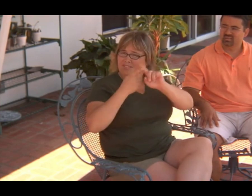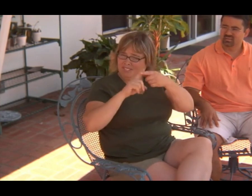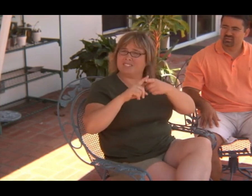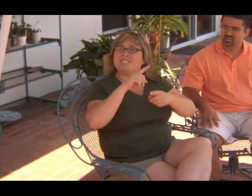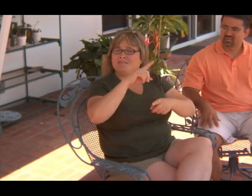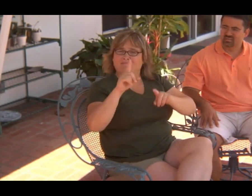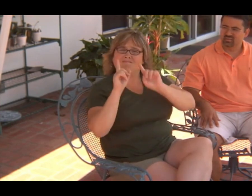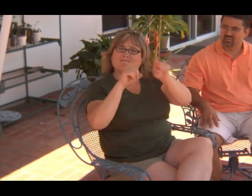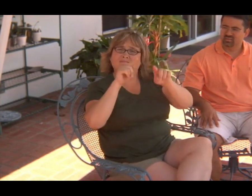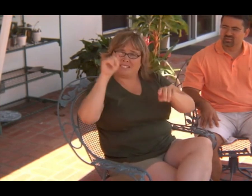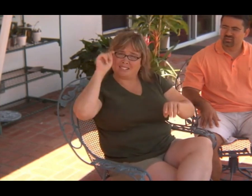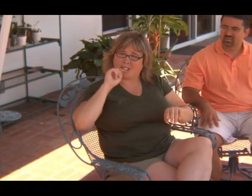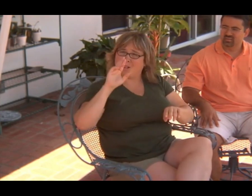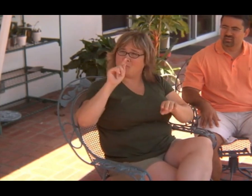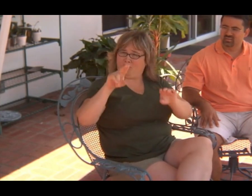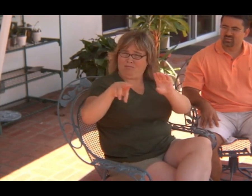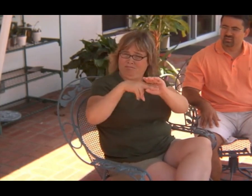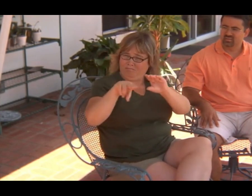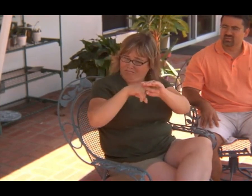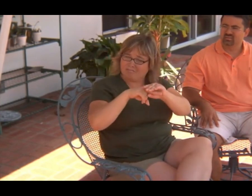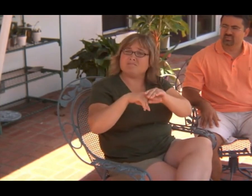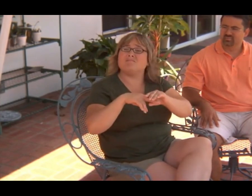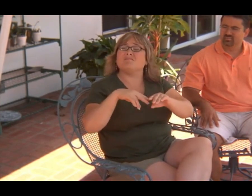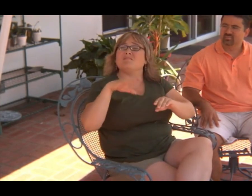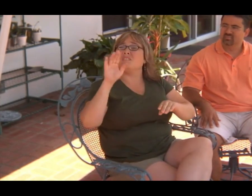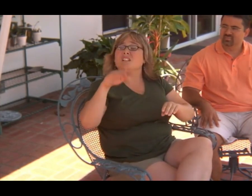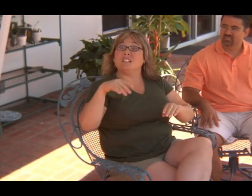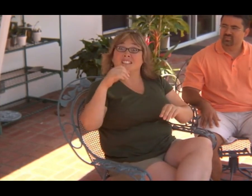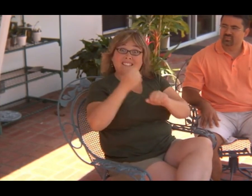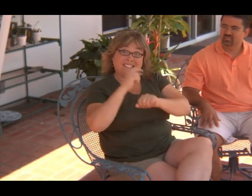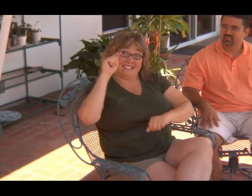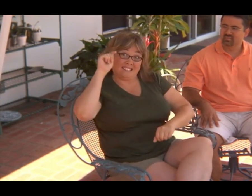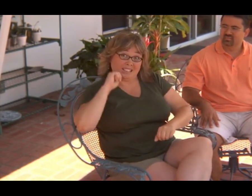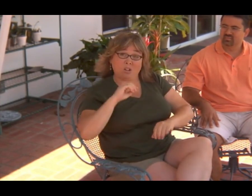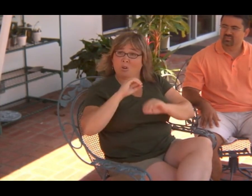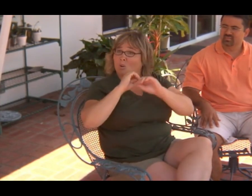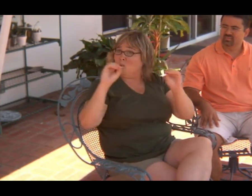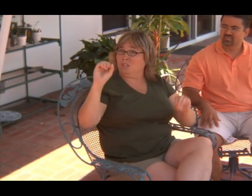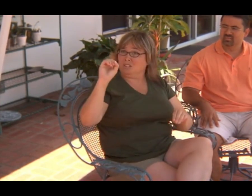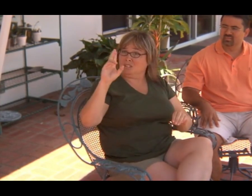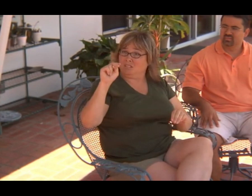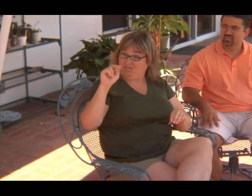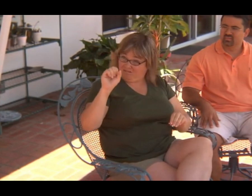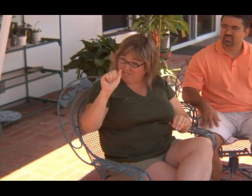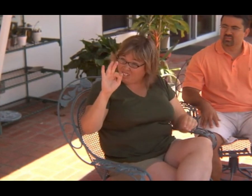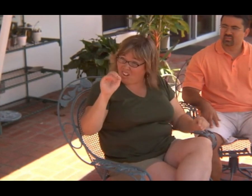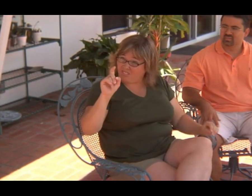I know a lot of friends who go to a tanning salon. Is that a safer way to get a tan without getting sun exposure?